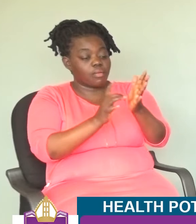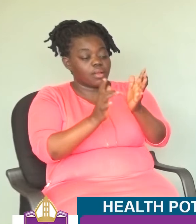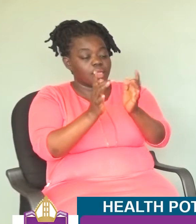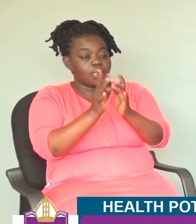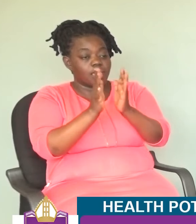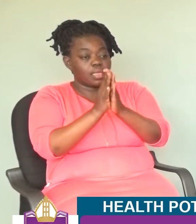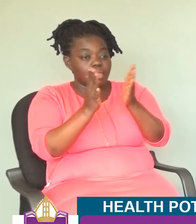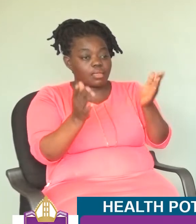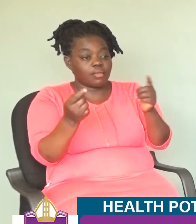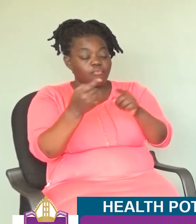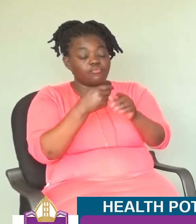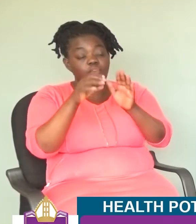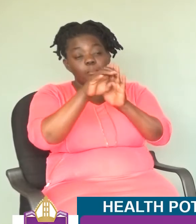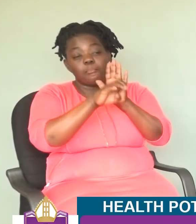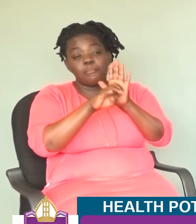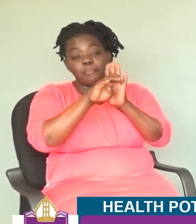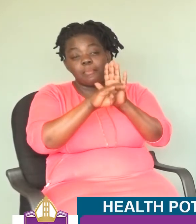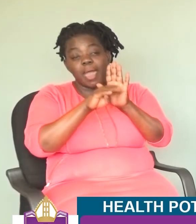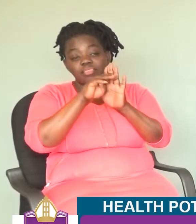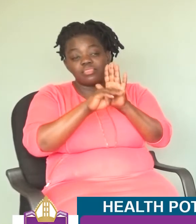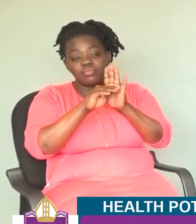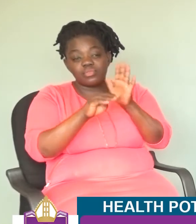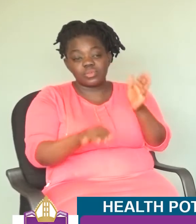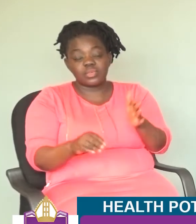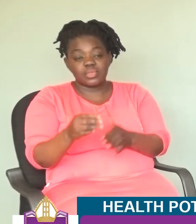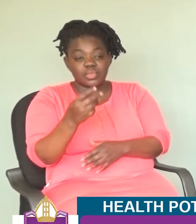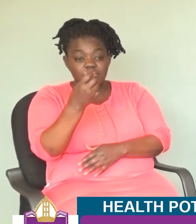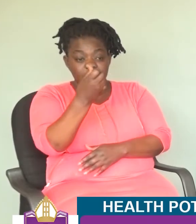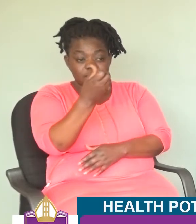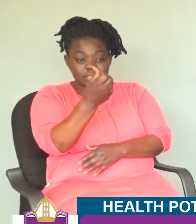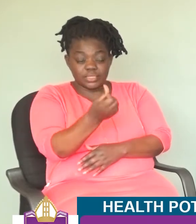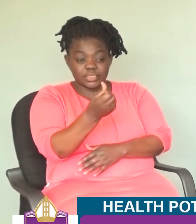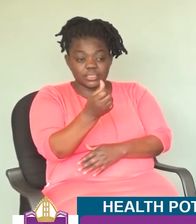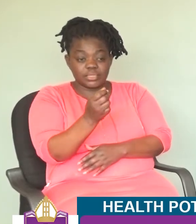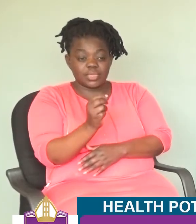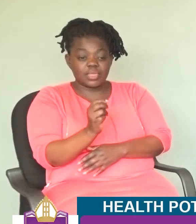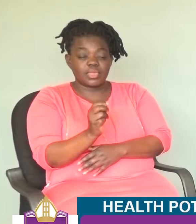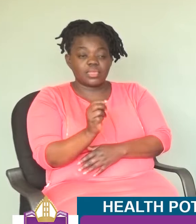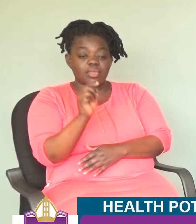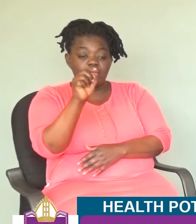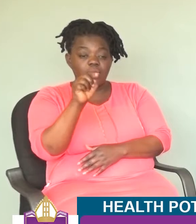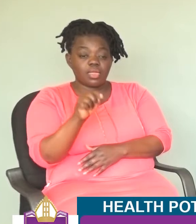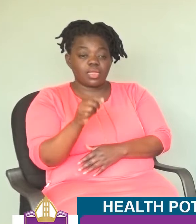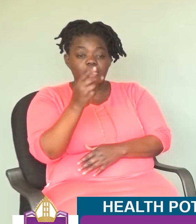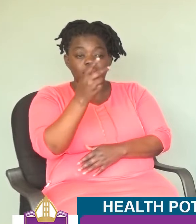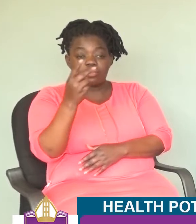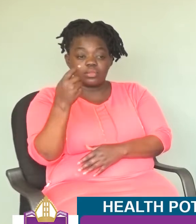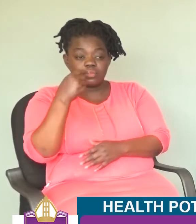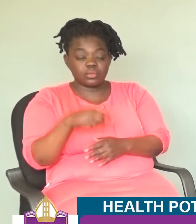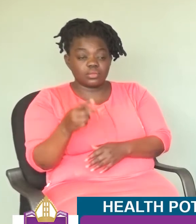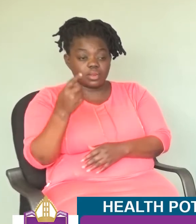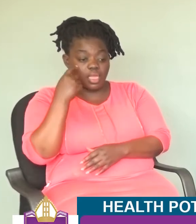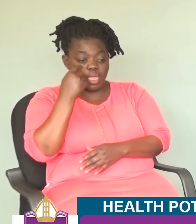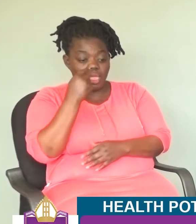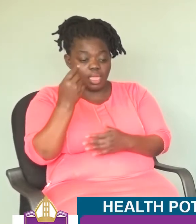the Bible, Matthew chapter 6, verse 22, which says that the eye is the lamp of the